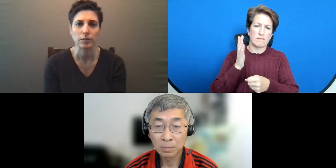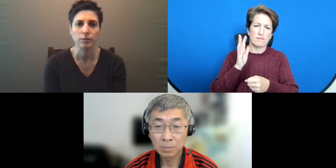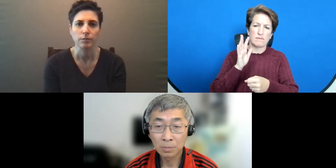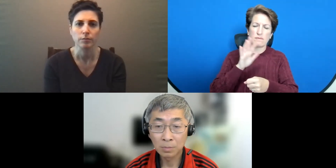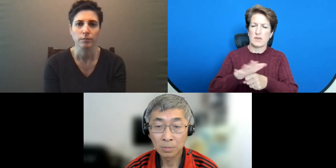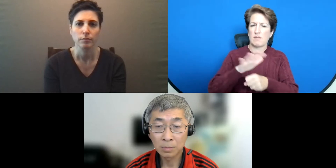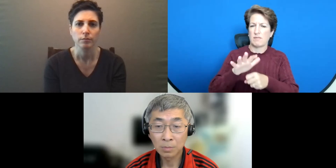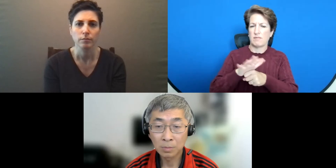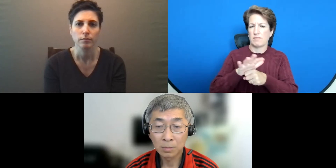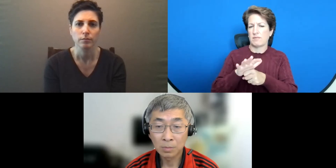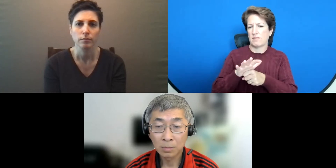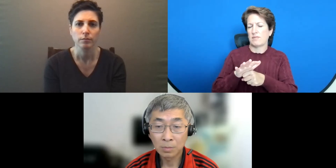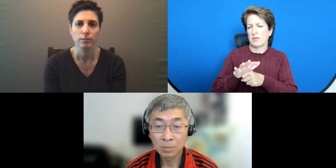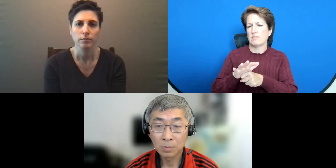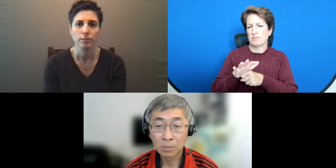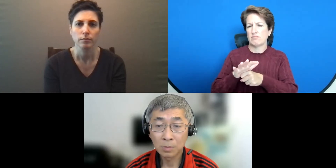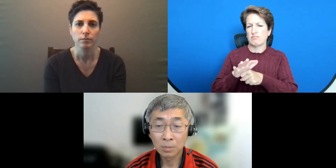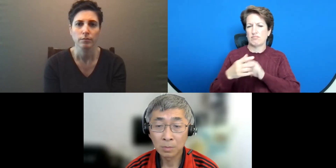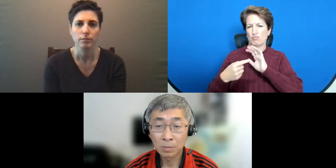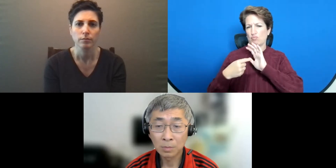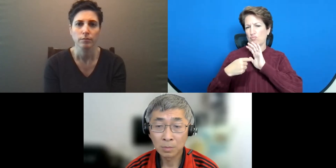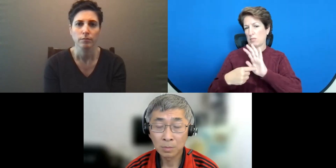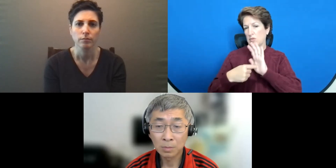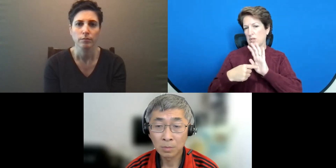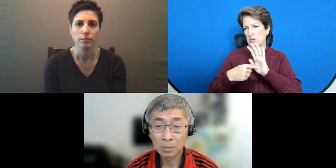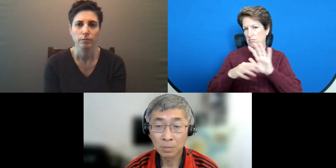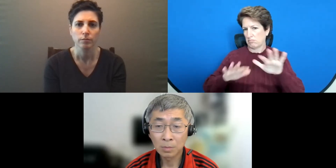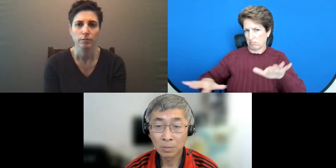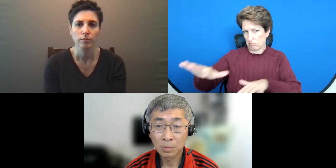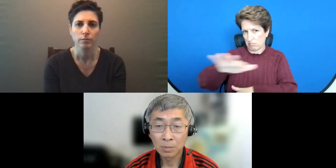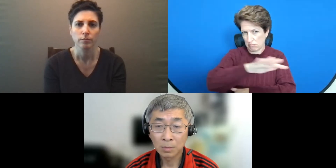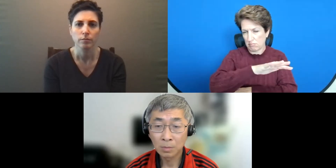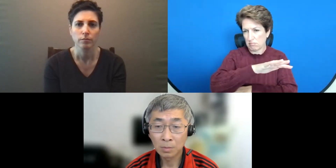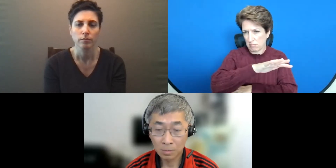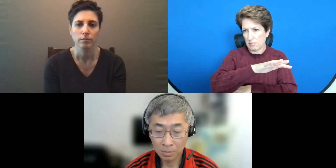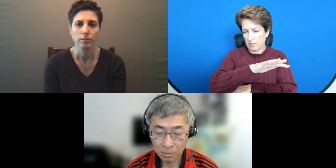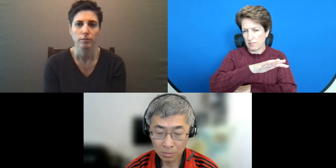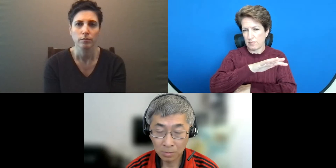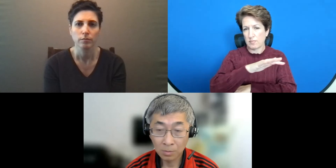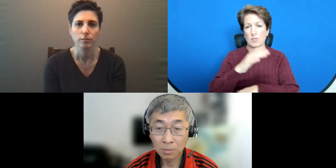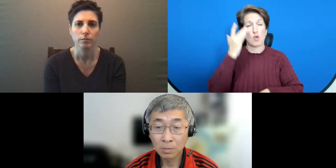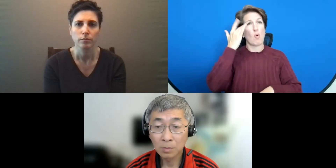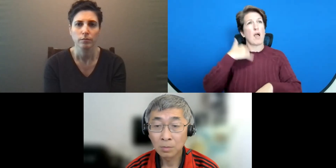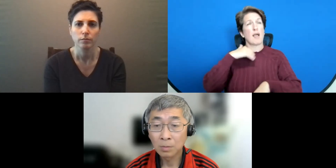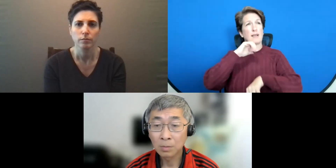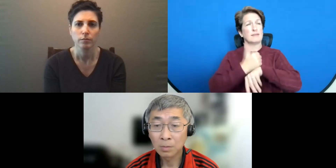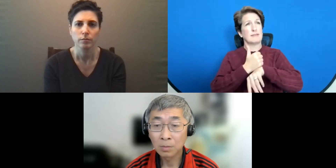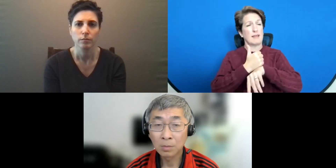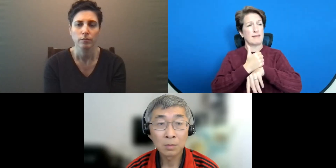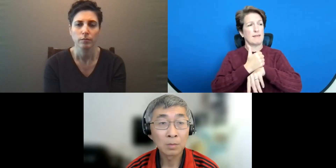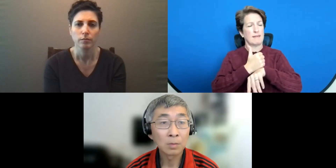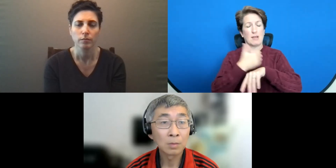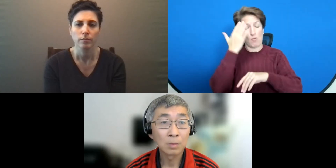join. And I'm only saying that because it's better to have a structure than get everyone on